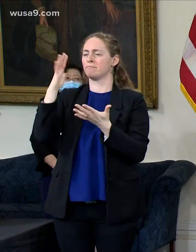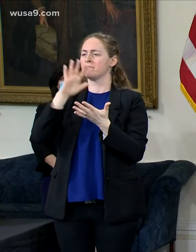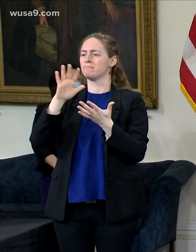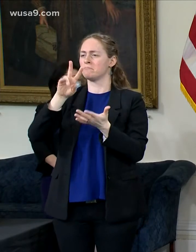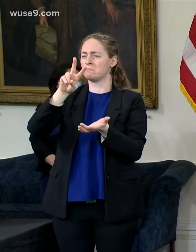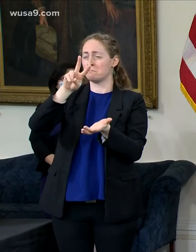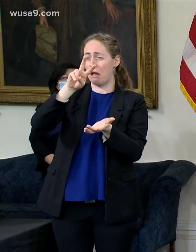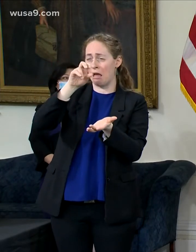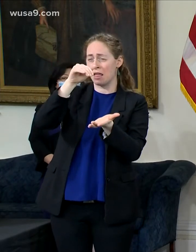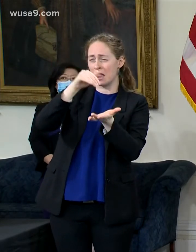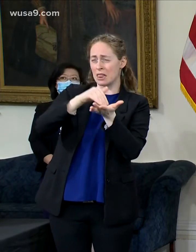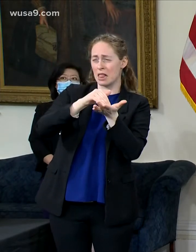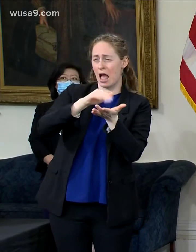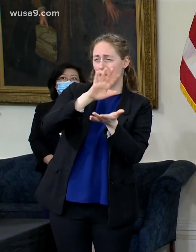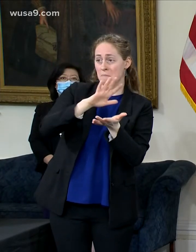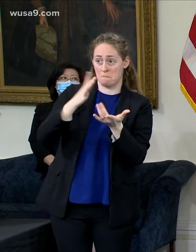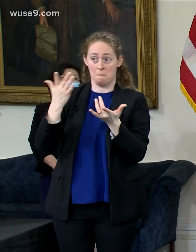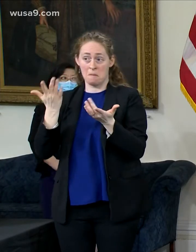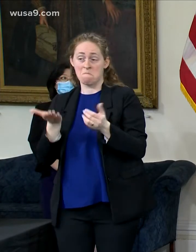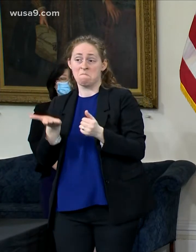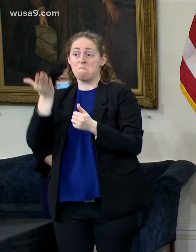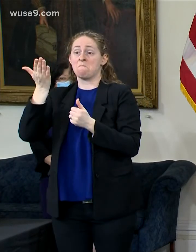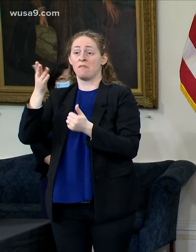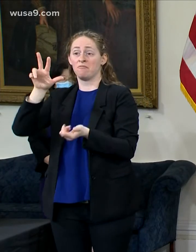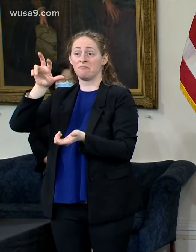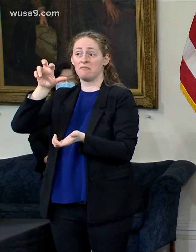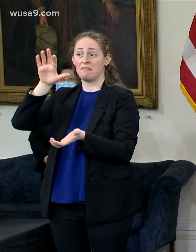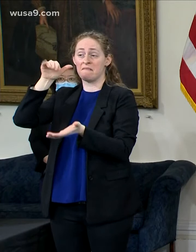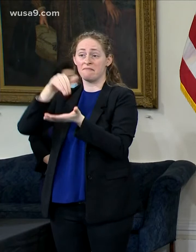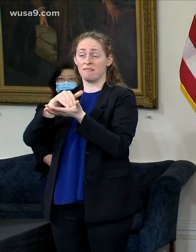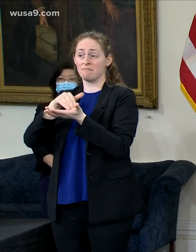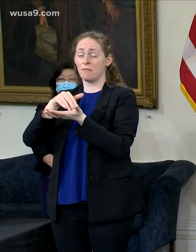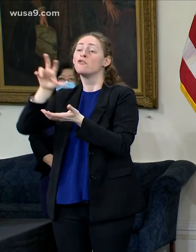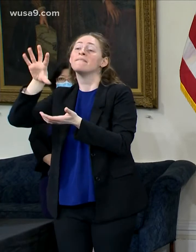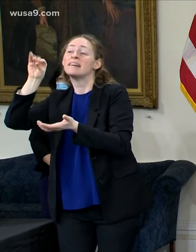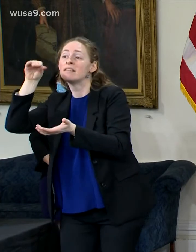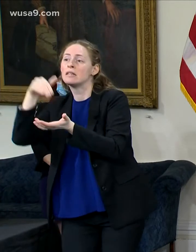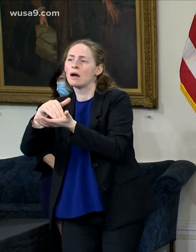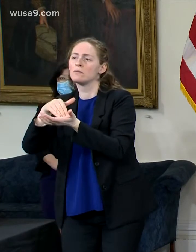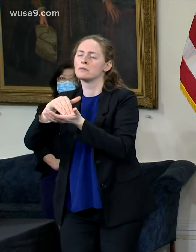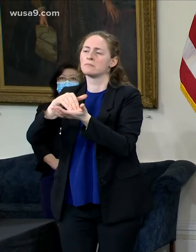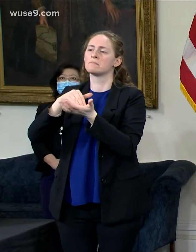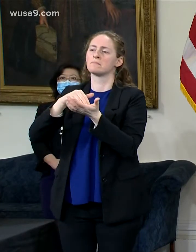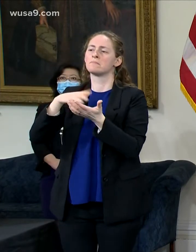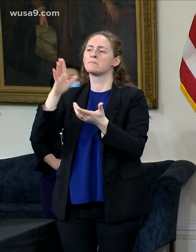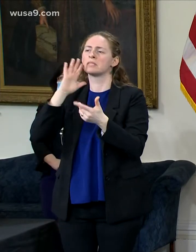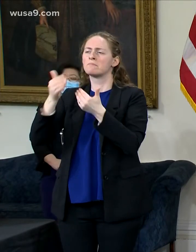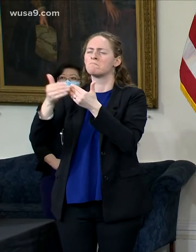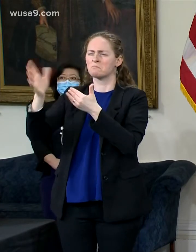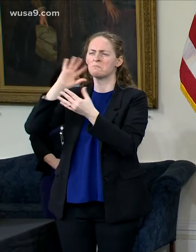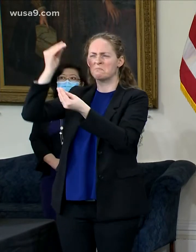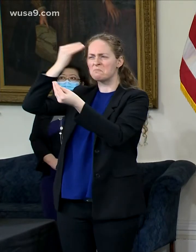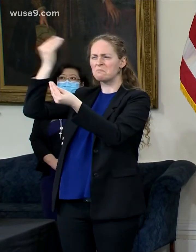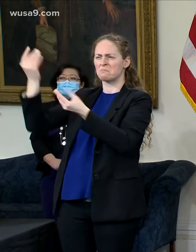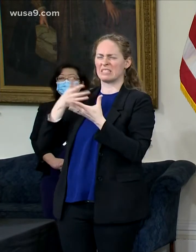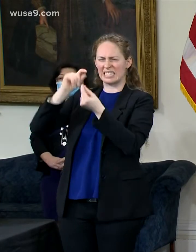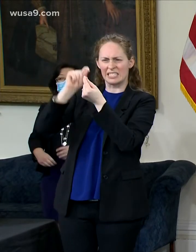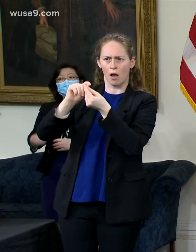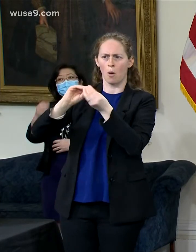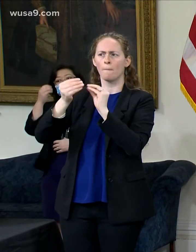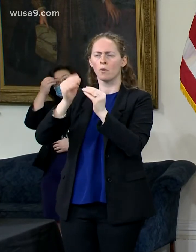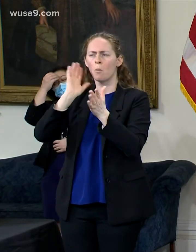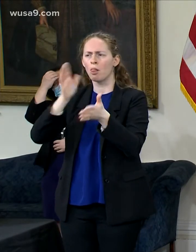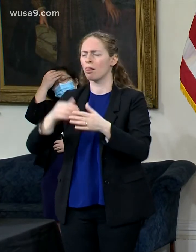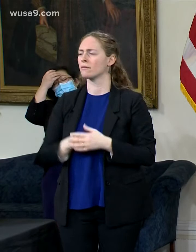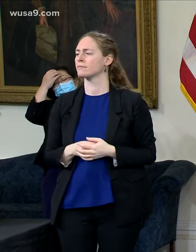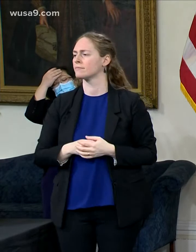at 350,000, but we won't know and for a few more days exactly what that allocation is going to be. Governor, along those lines,